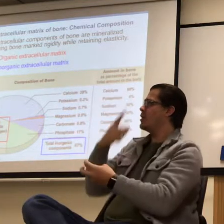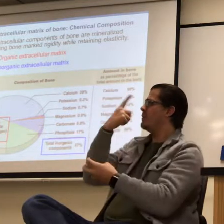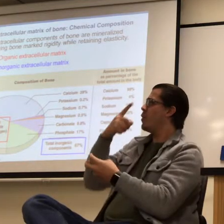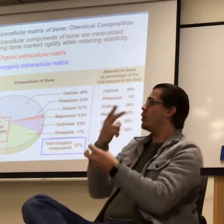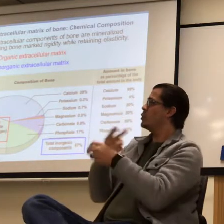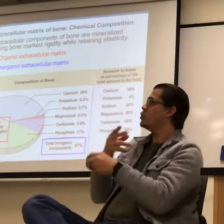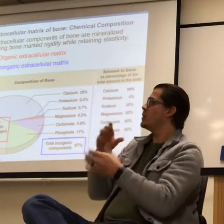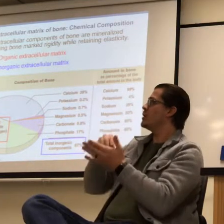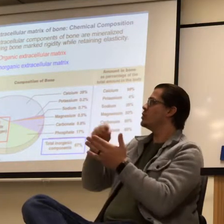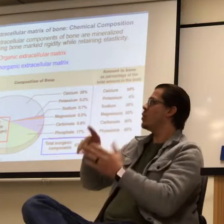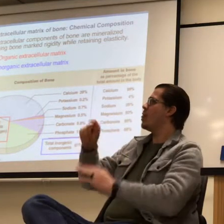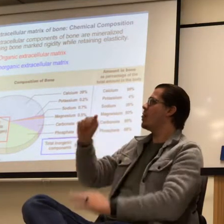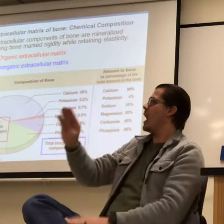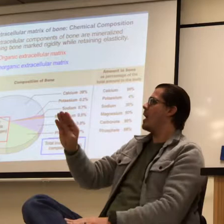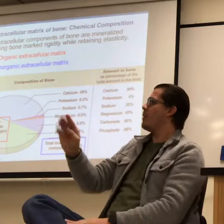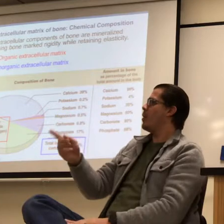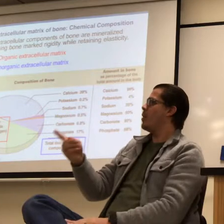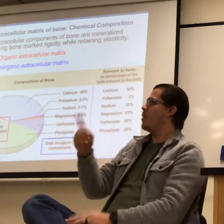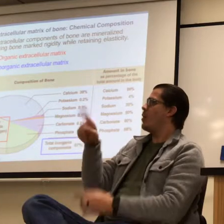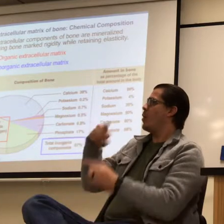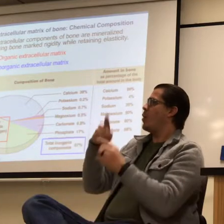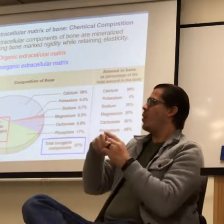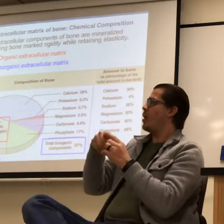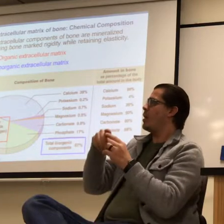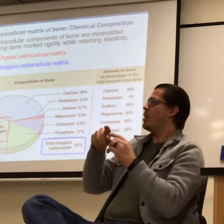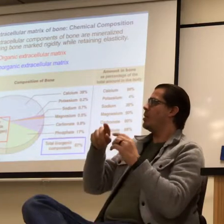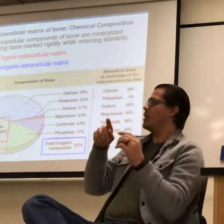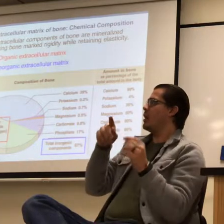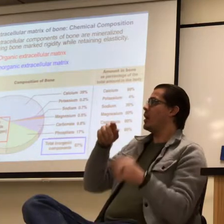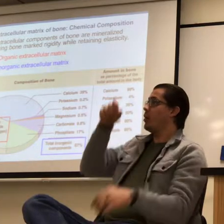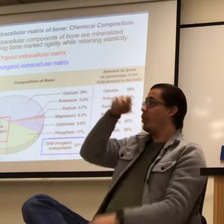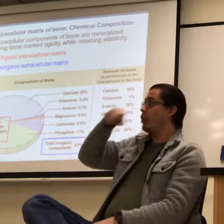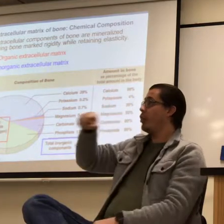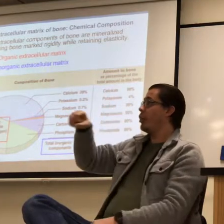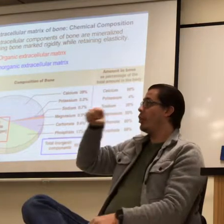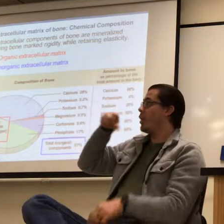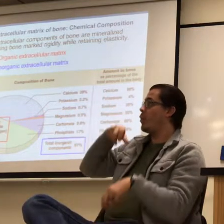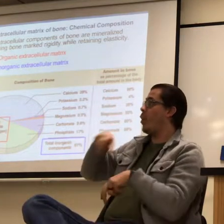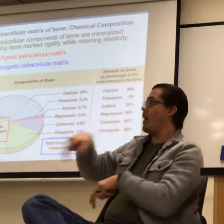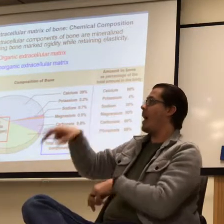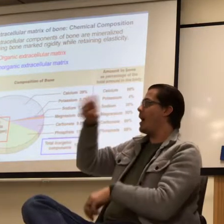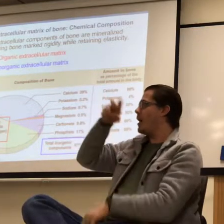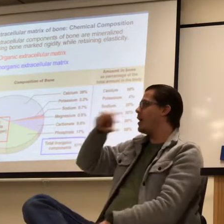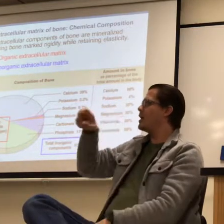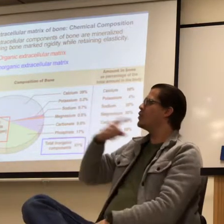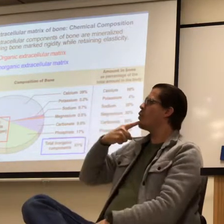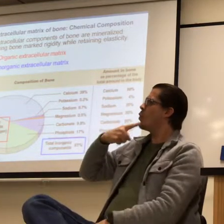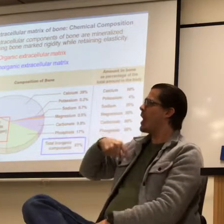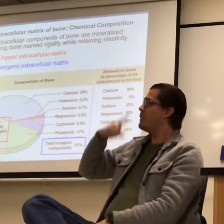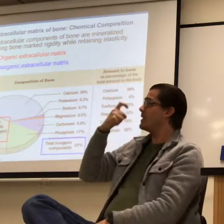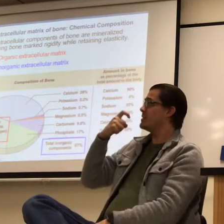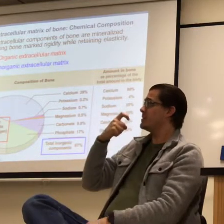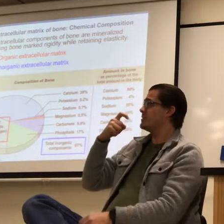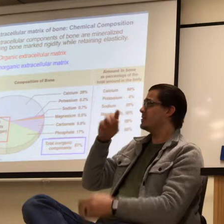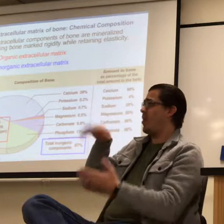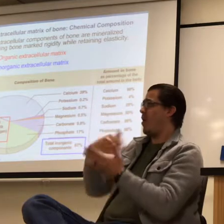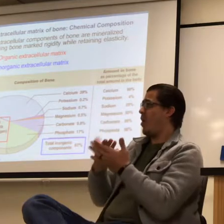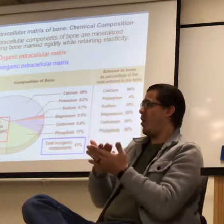student lab, and when they rolled the skeleton by, I happened to see it, it was bright red because they just got all